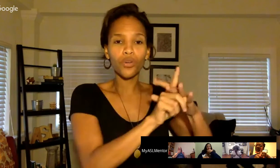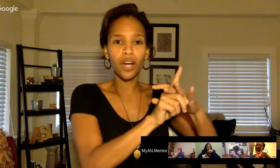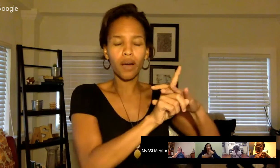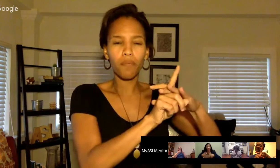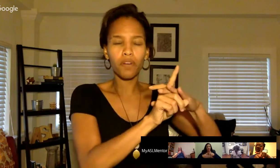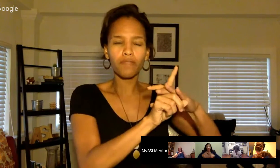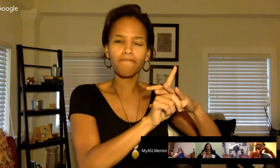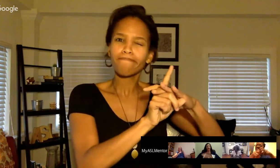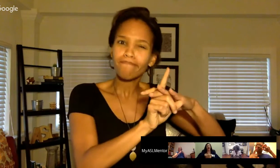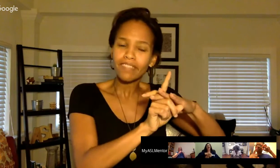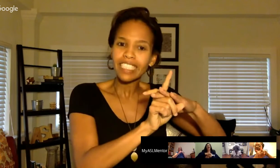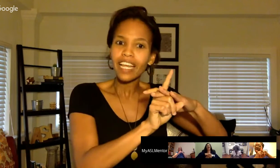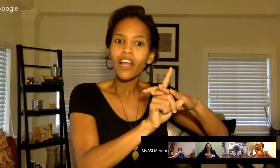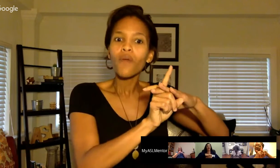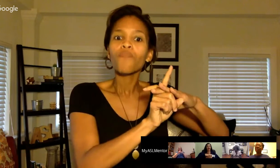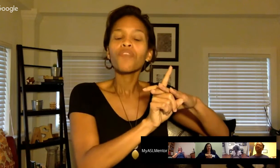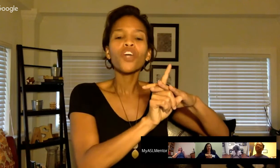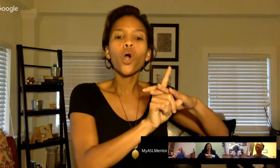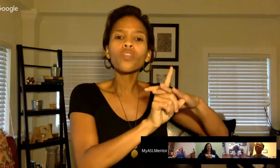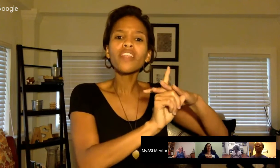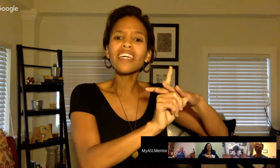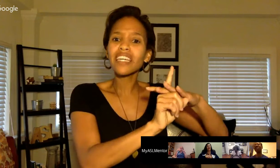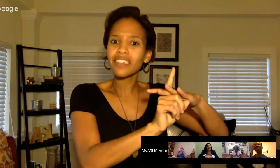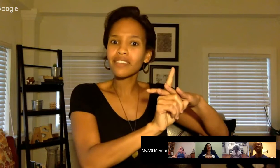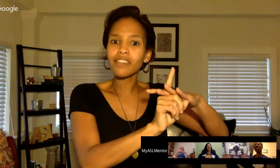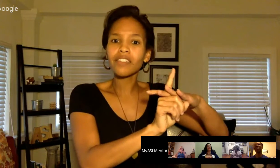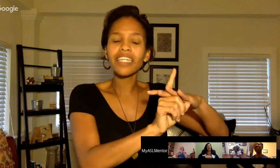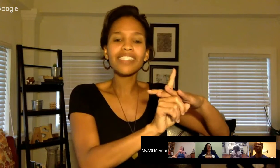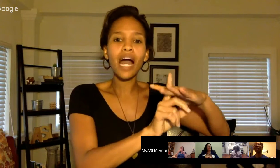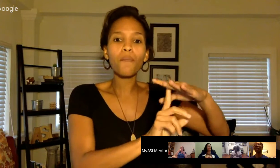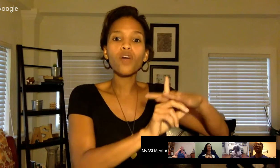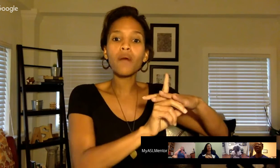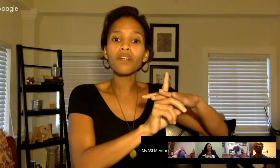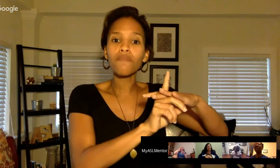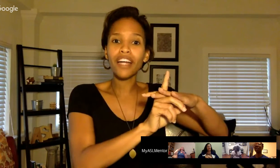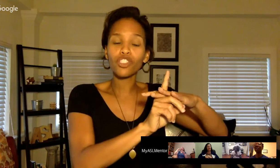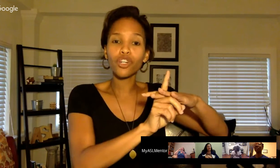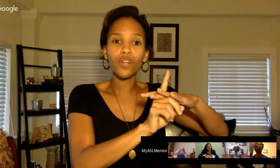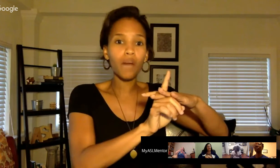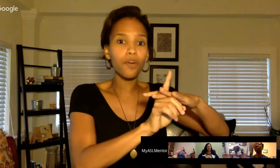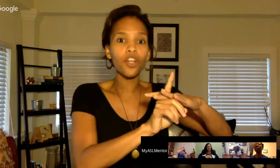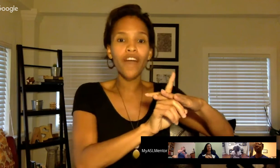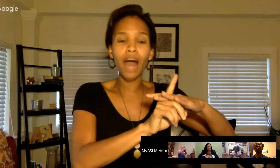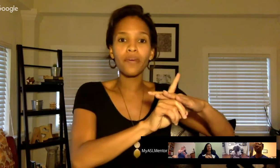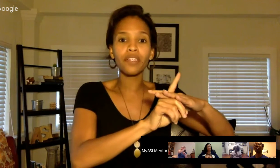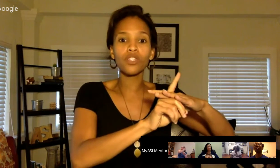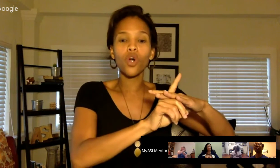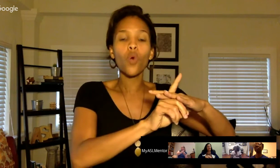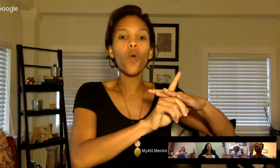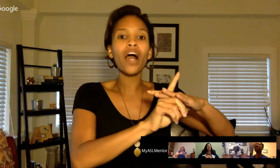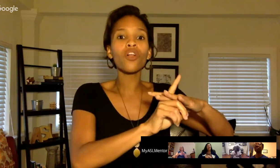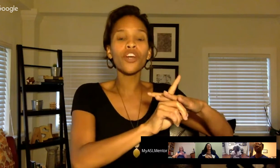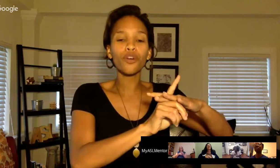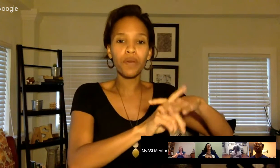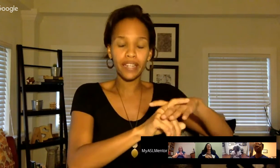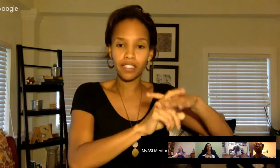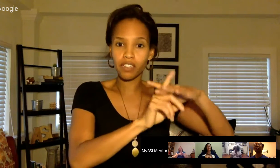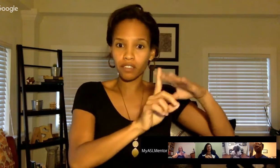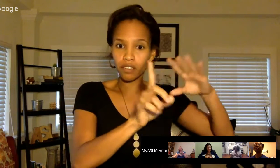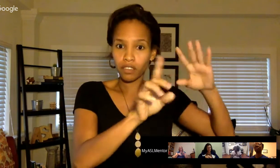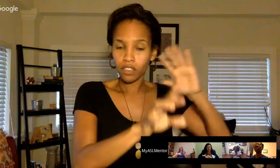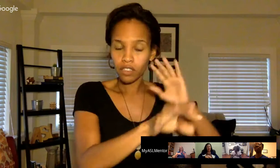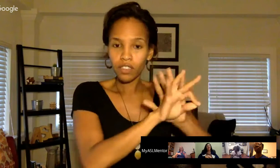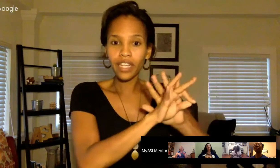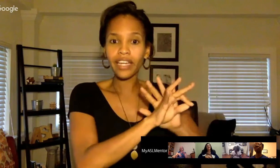problems showed up. The only thing is that problem that showed up could have happened while they were